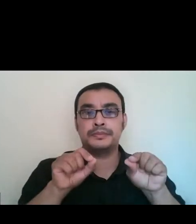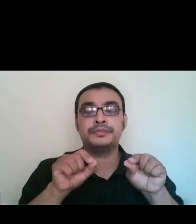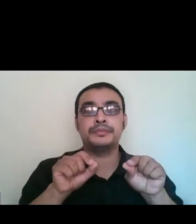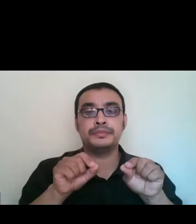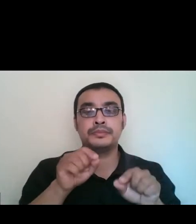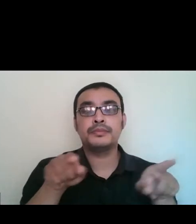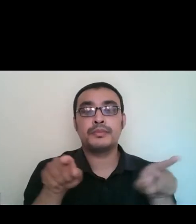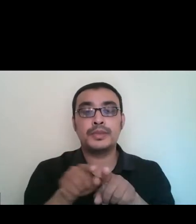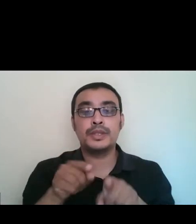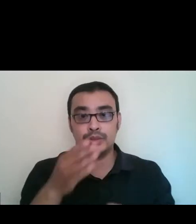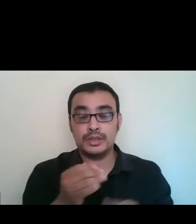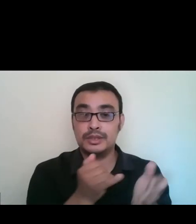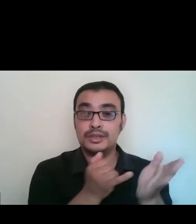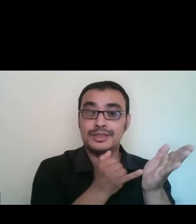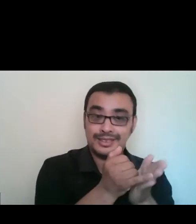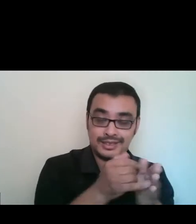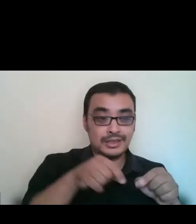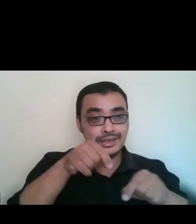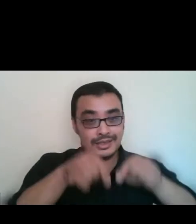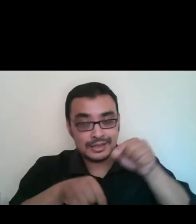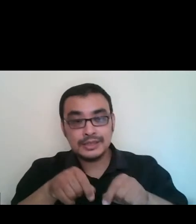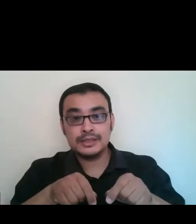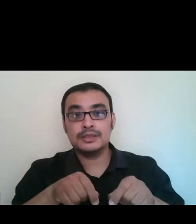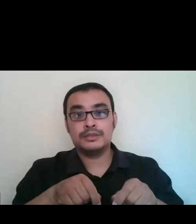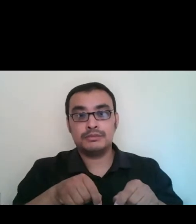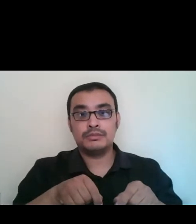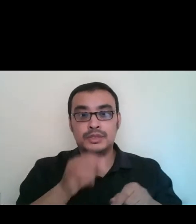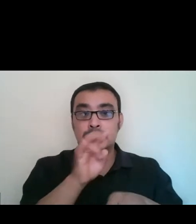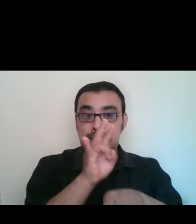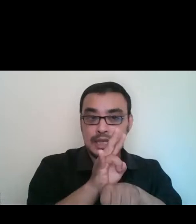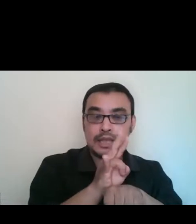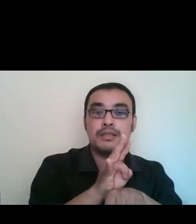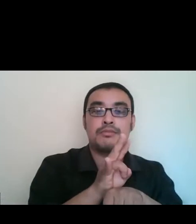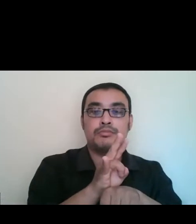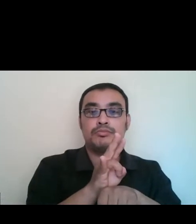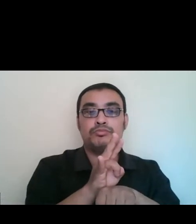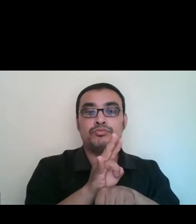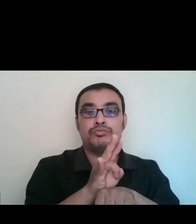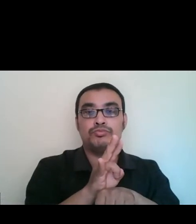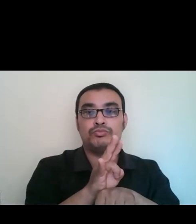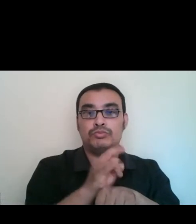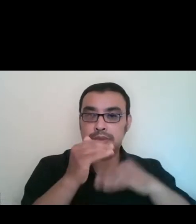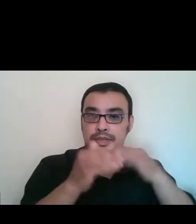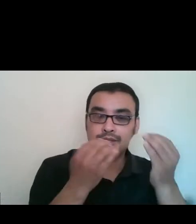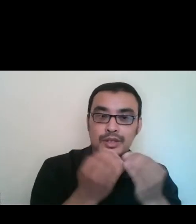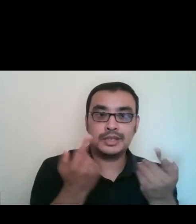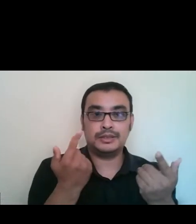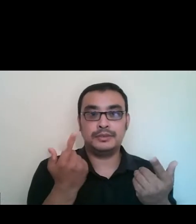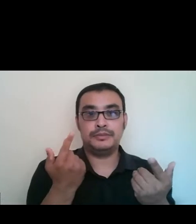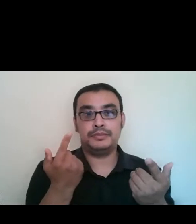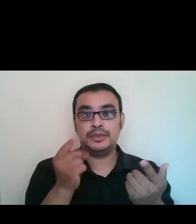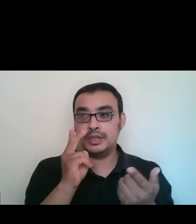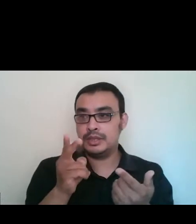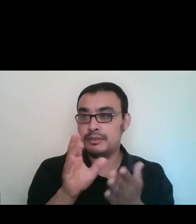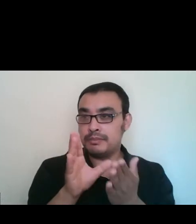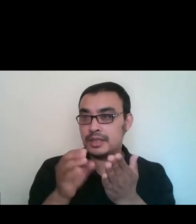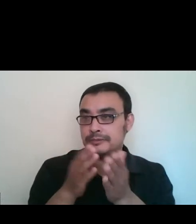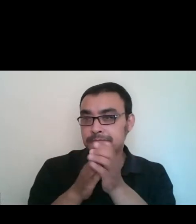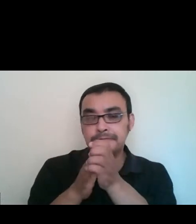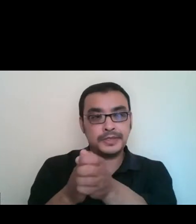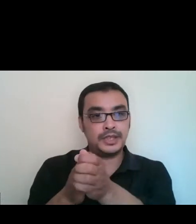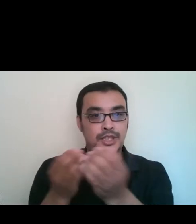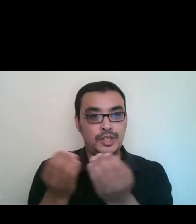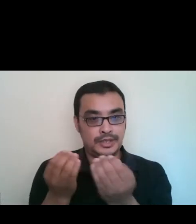that agriculture can be a skill, and that can help them